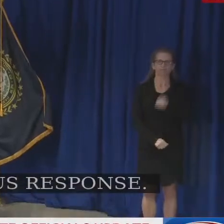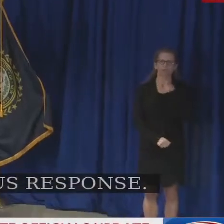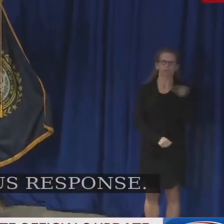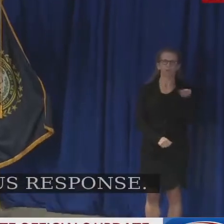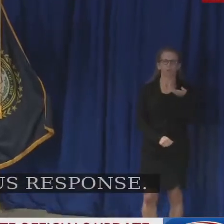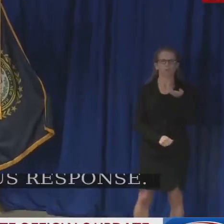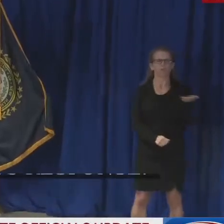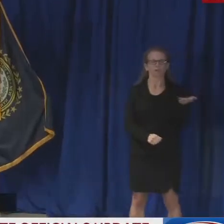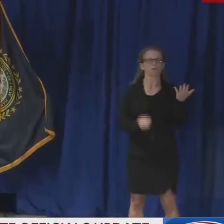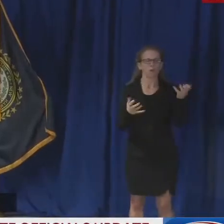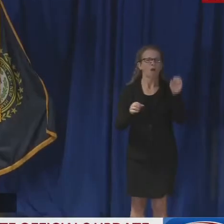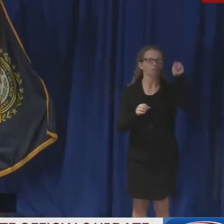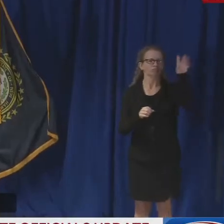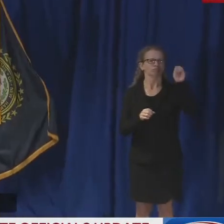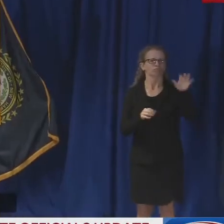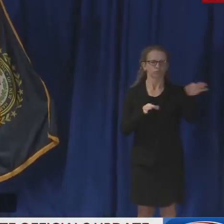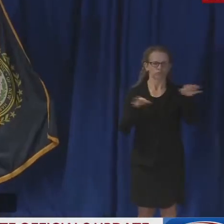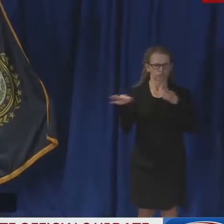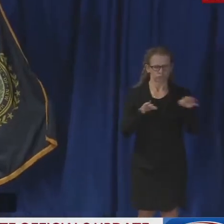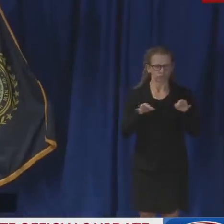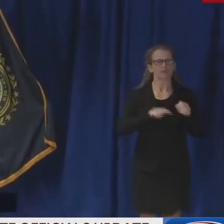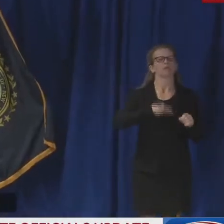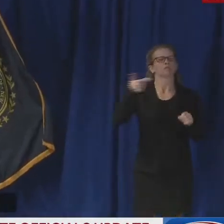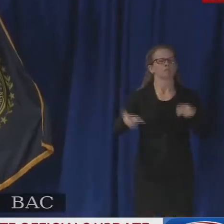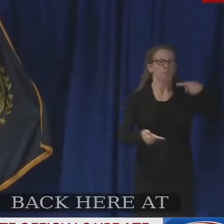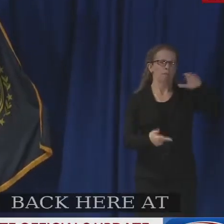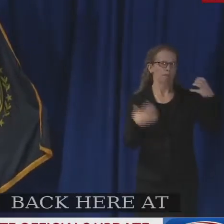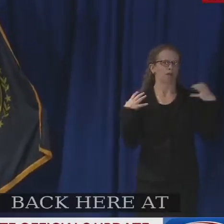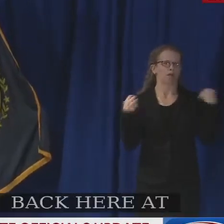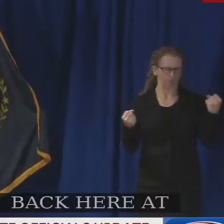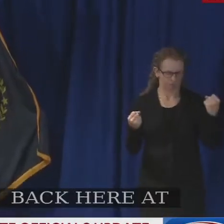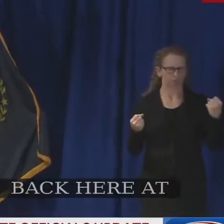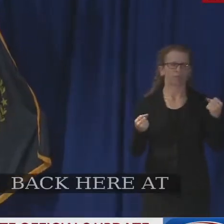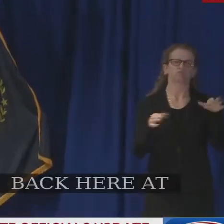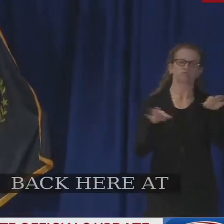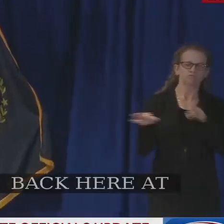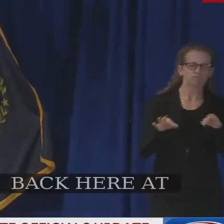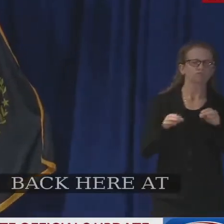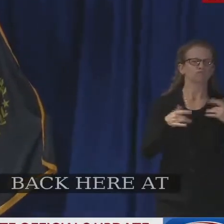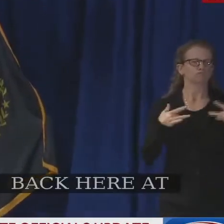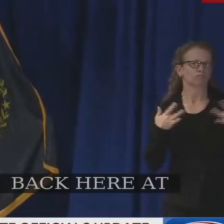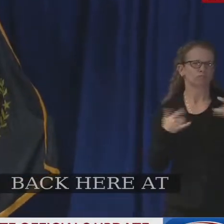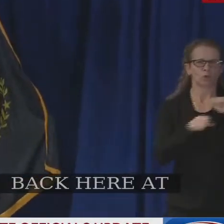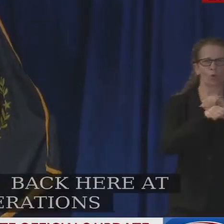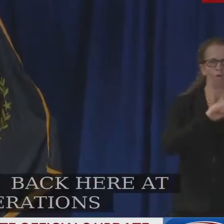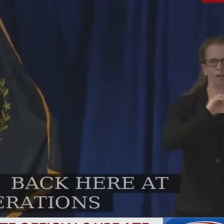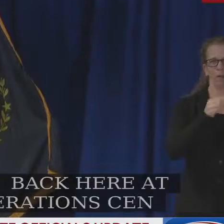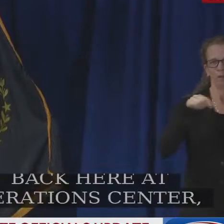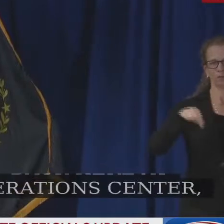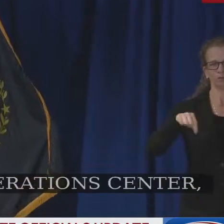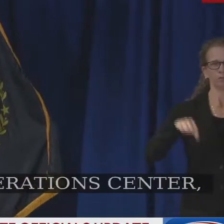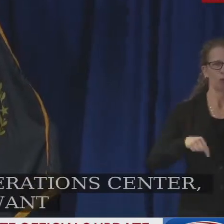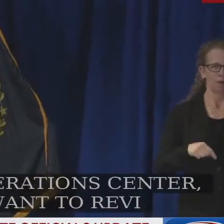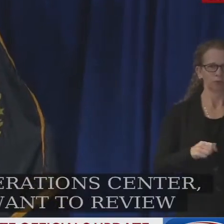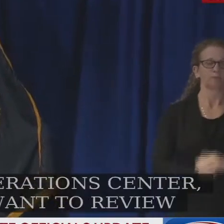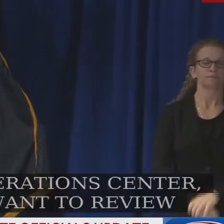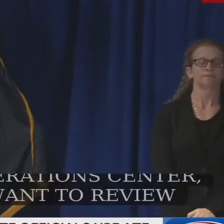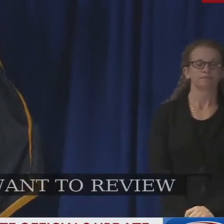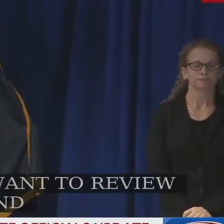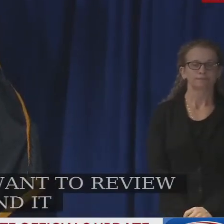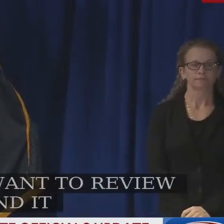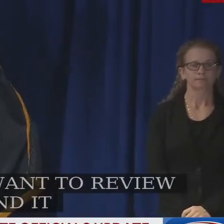review a little bit of, and then I'll hand it over to Public Health for an update just in terms of where we are with COVID. But just to kick things off,